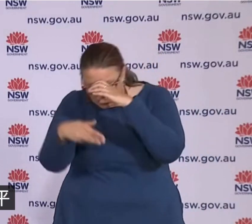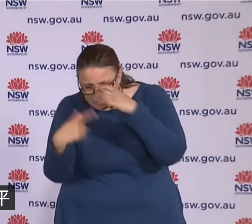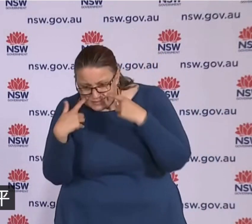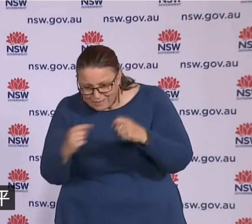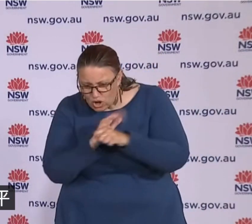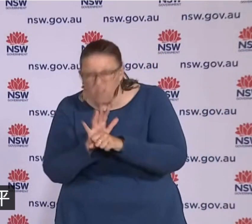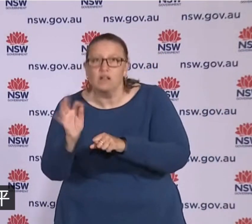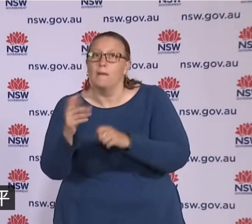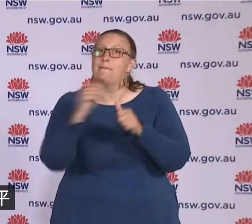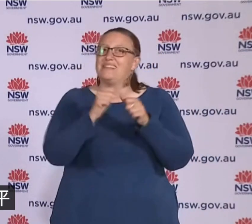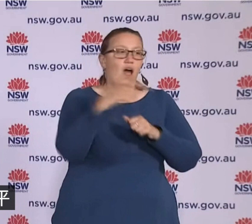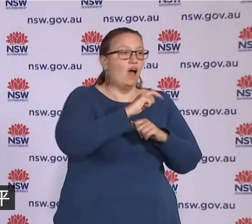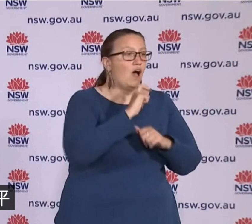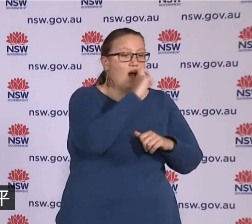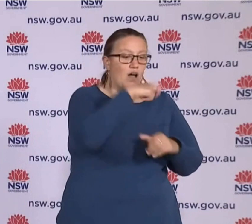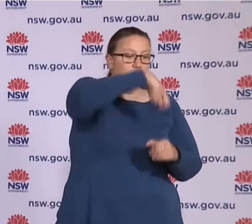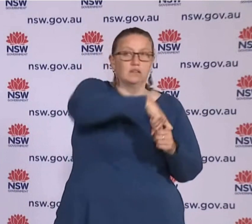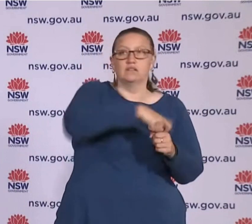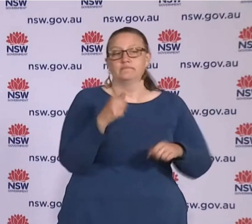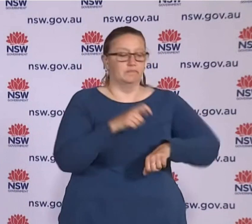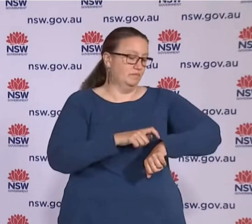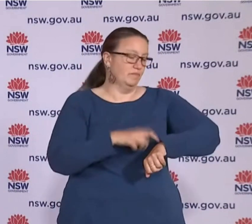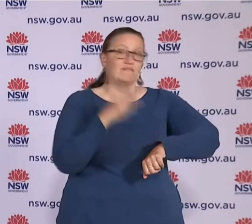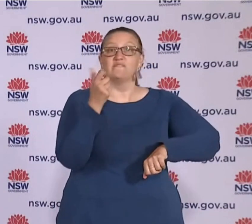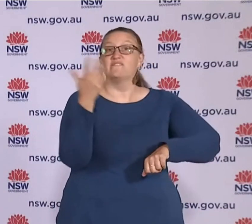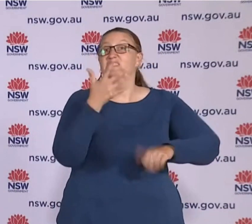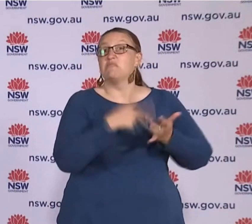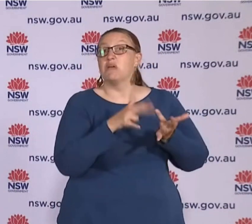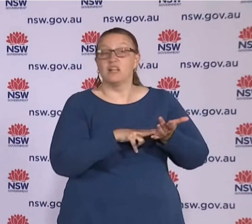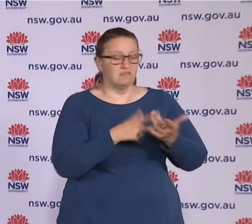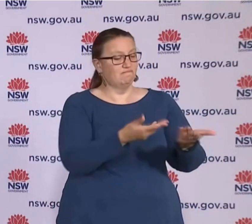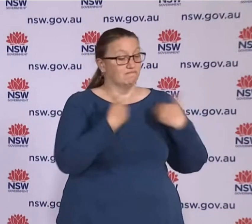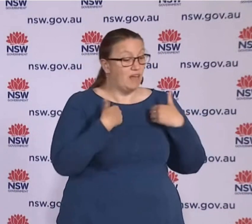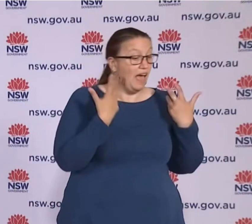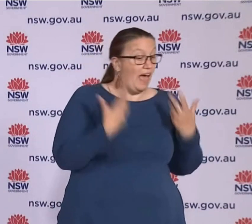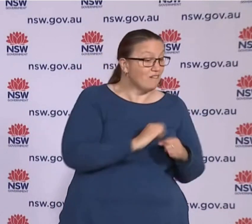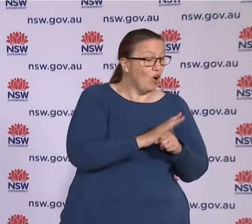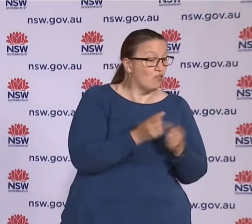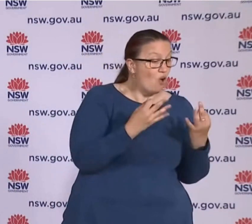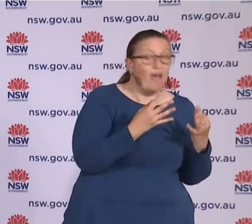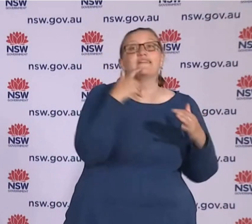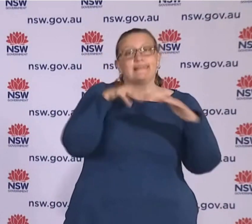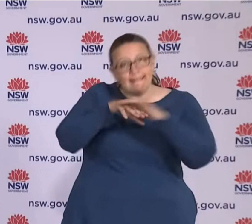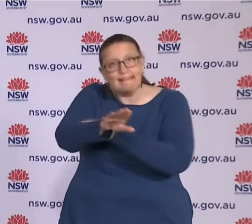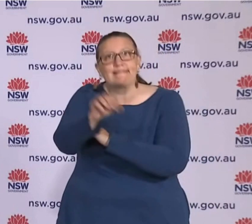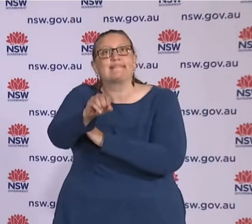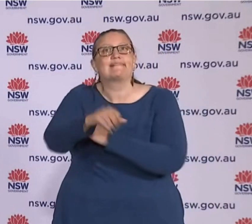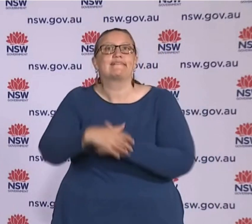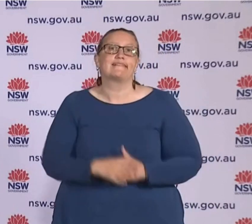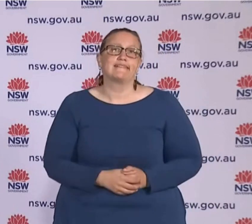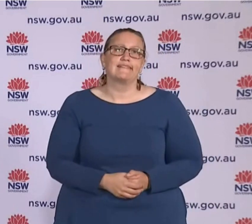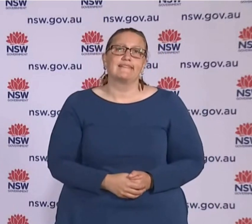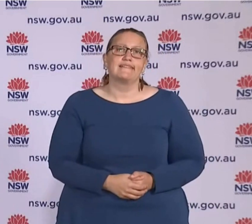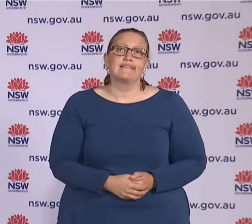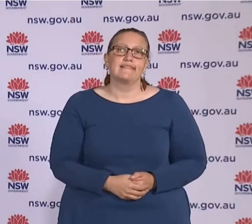of the disease go down. But we are working on some things to support safe visitation, particularly